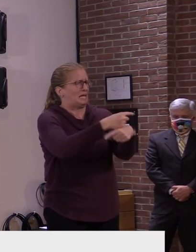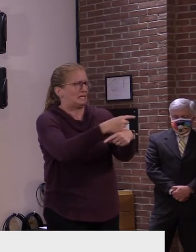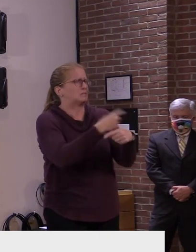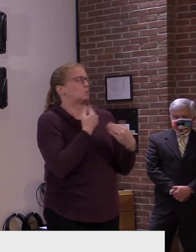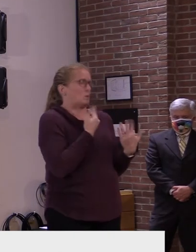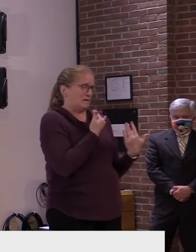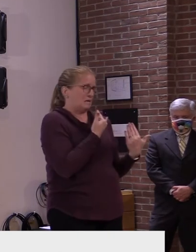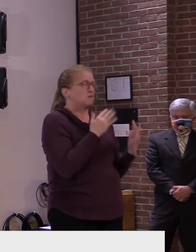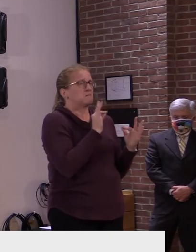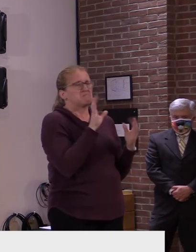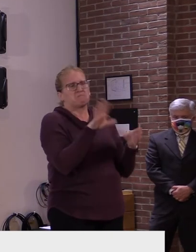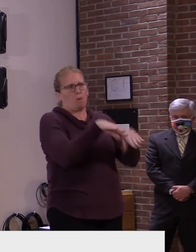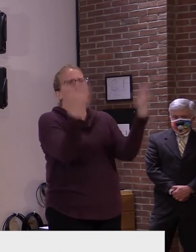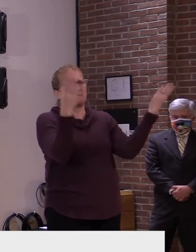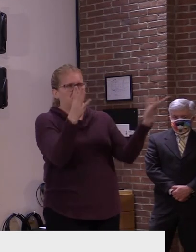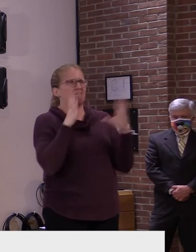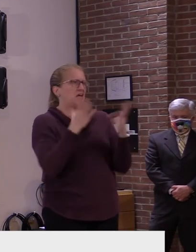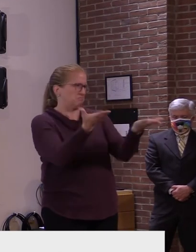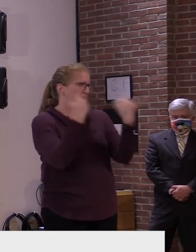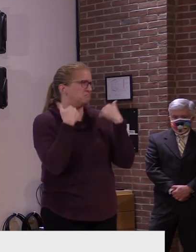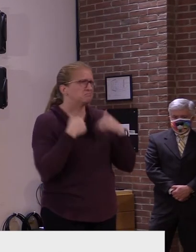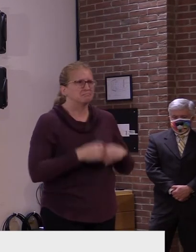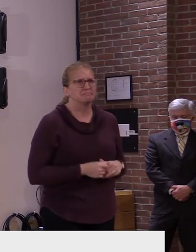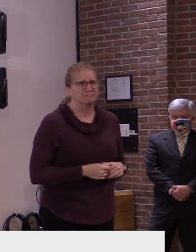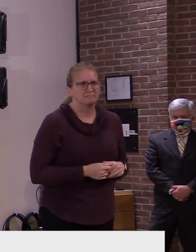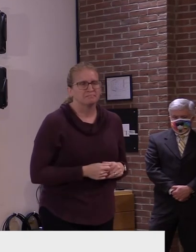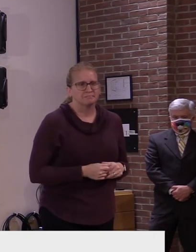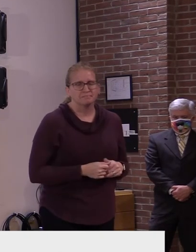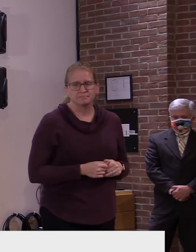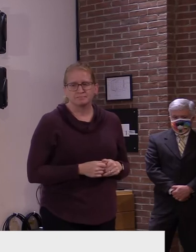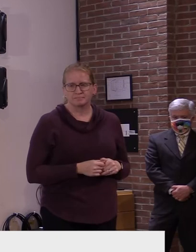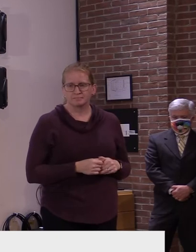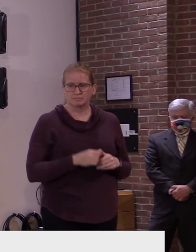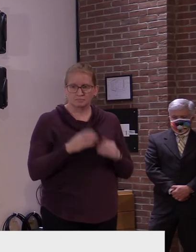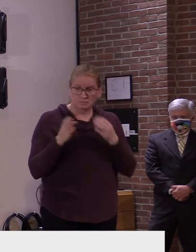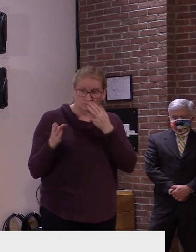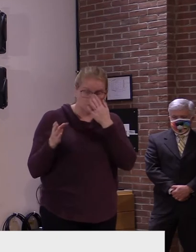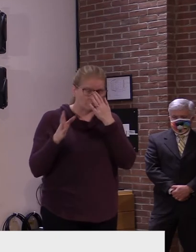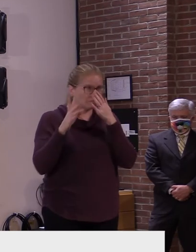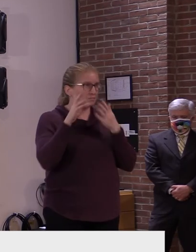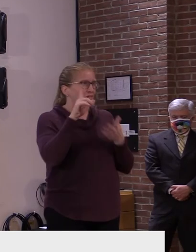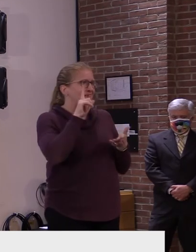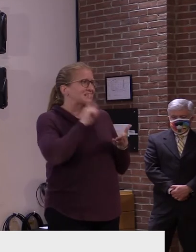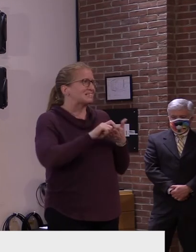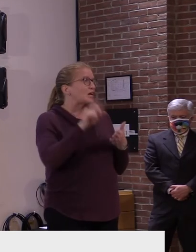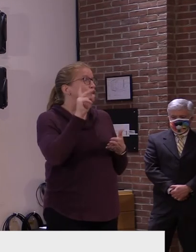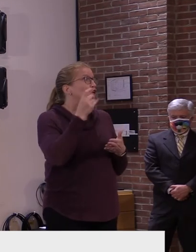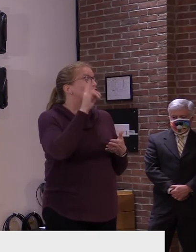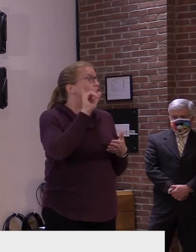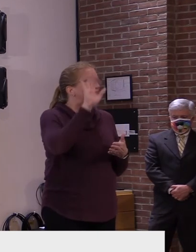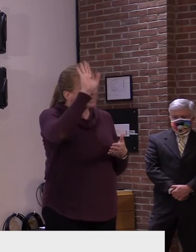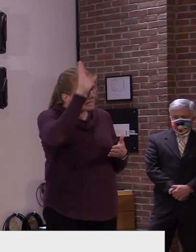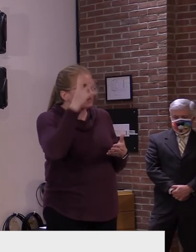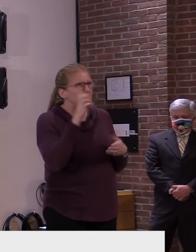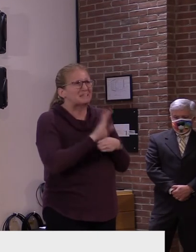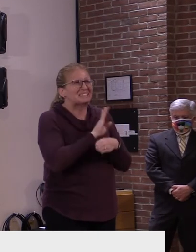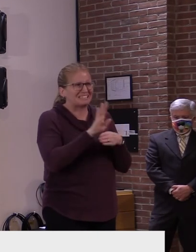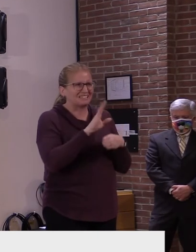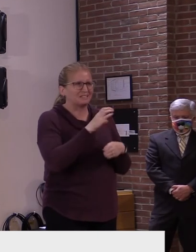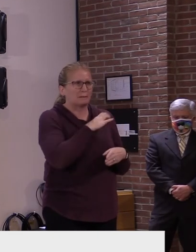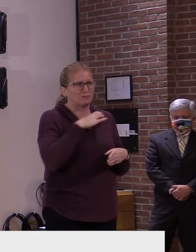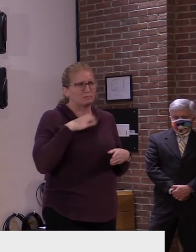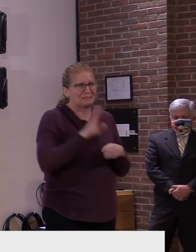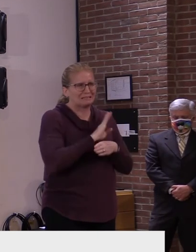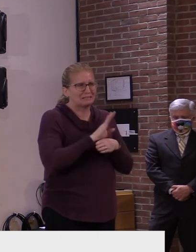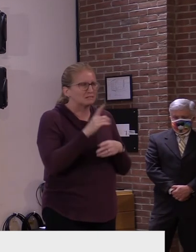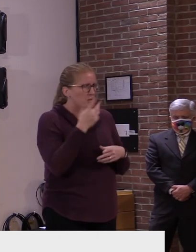asked secretary clinton this is secretary clinton may i weigh in yes uh